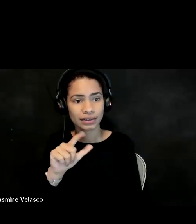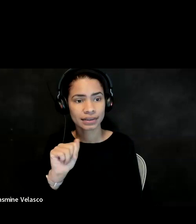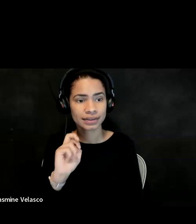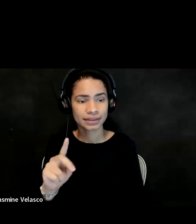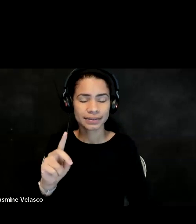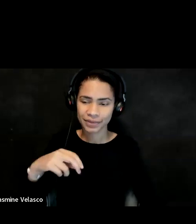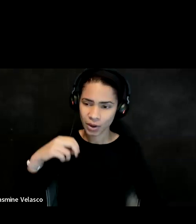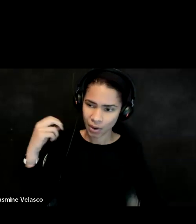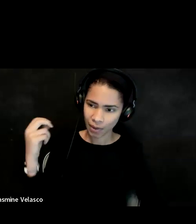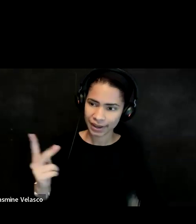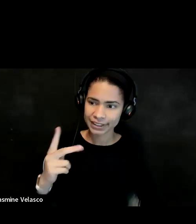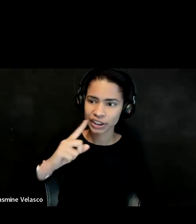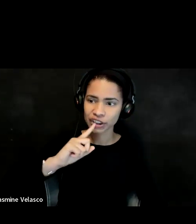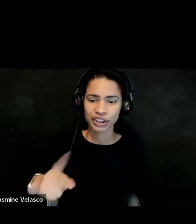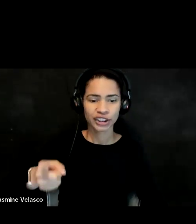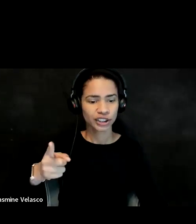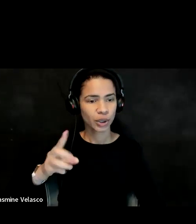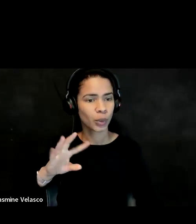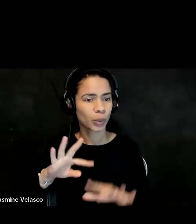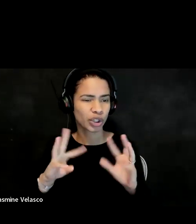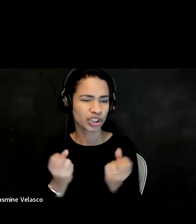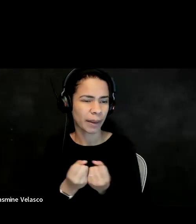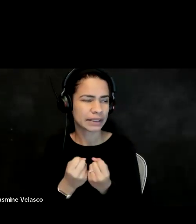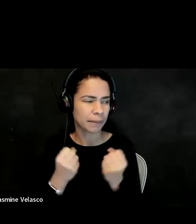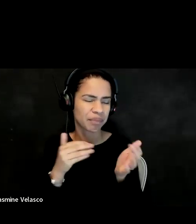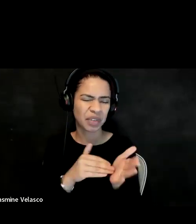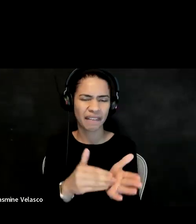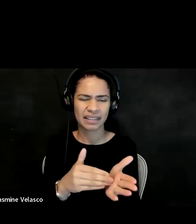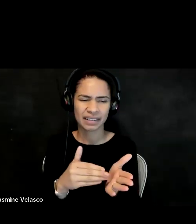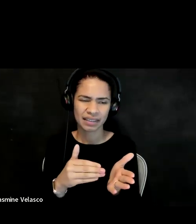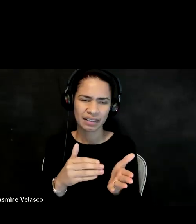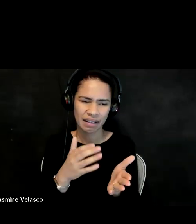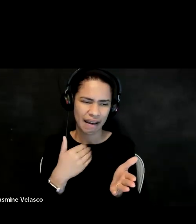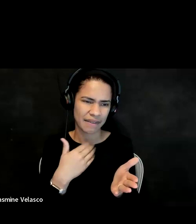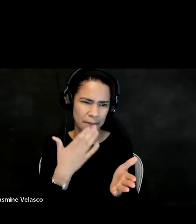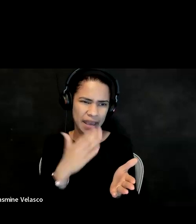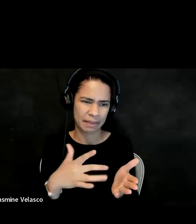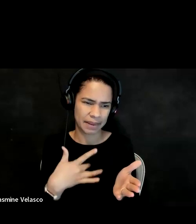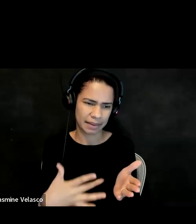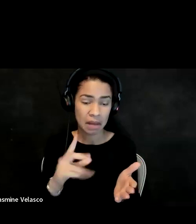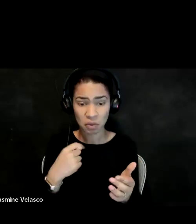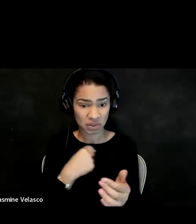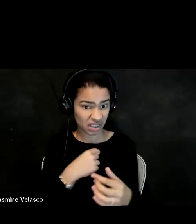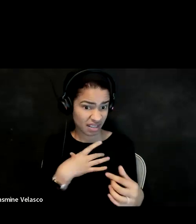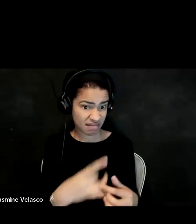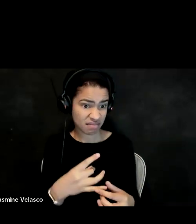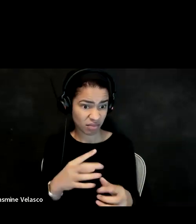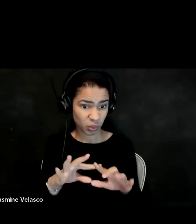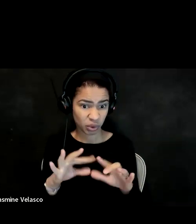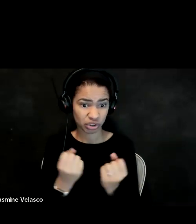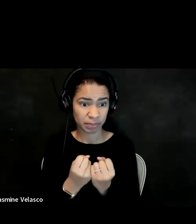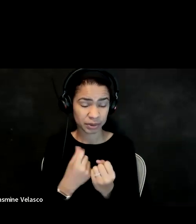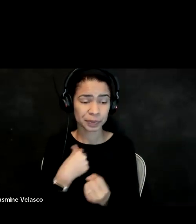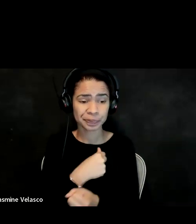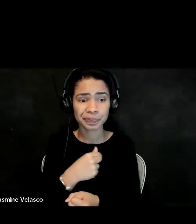Sure, workshops, right? They often get a bad rap, but we actually are a huge fan of workshops. We get really excited about